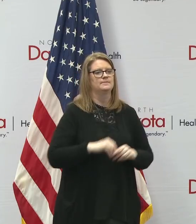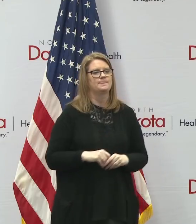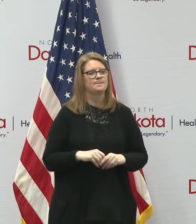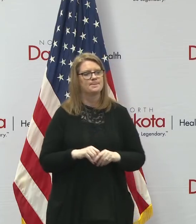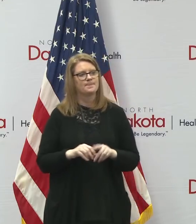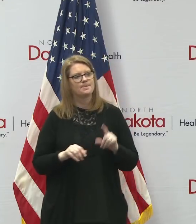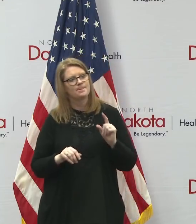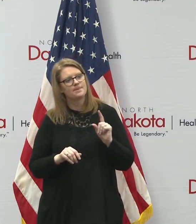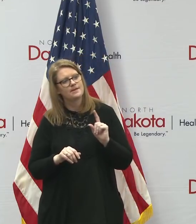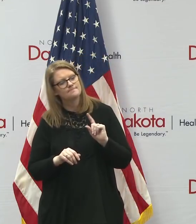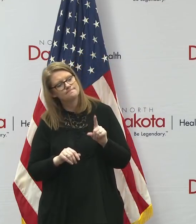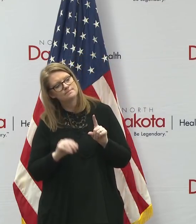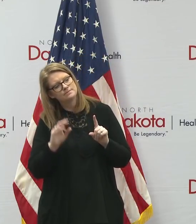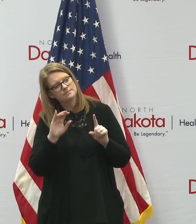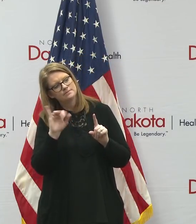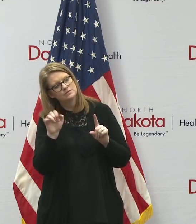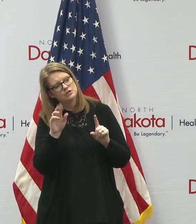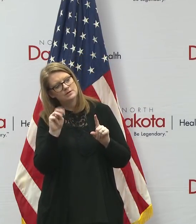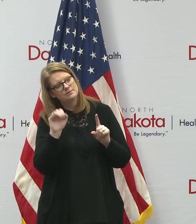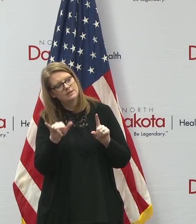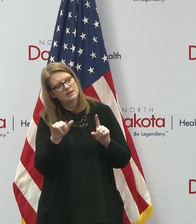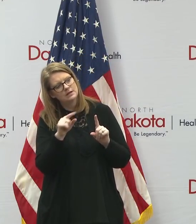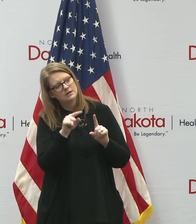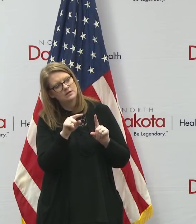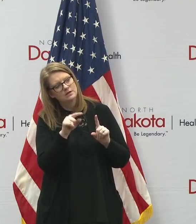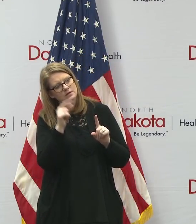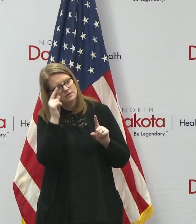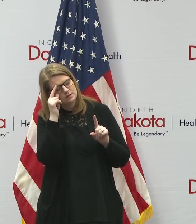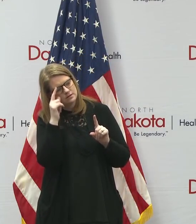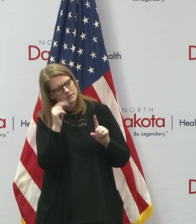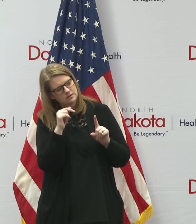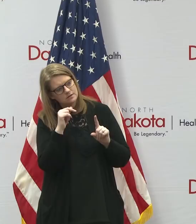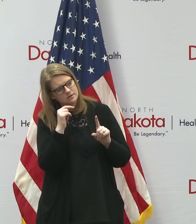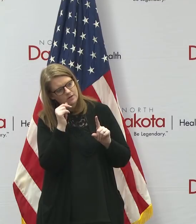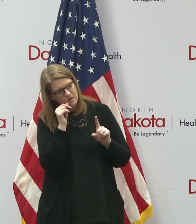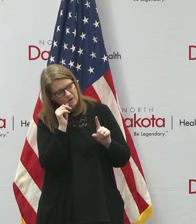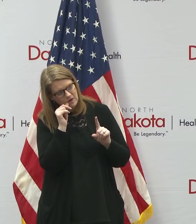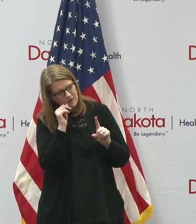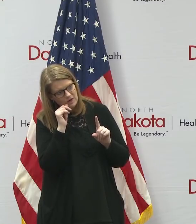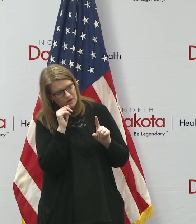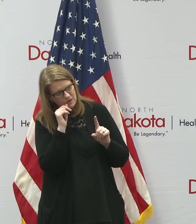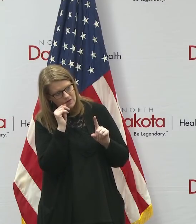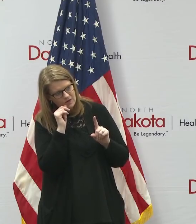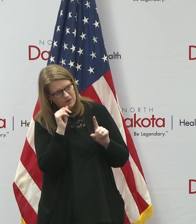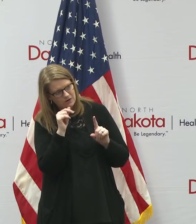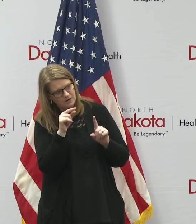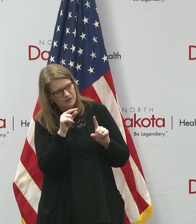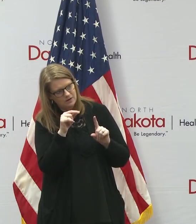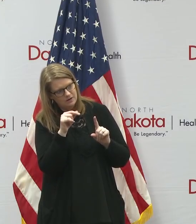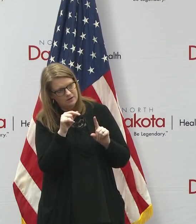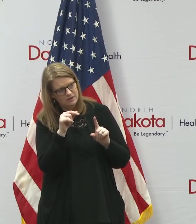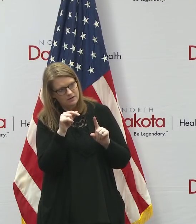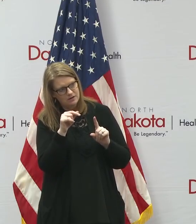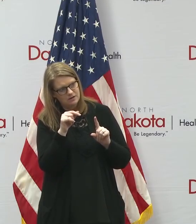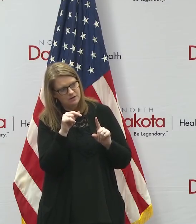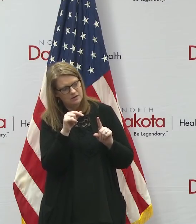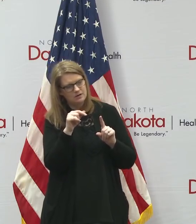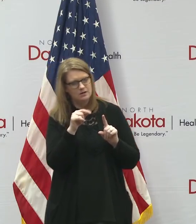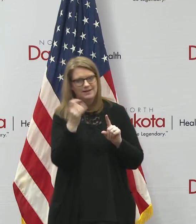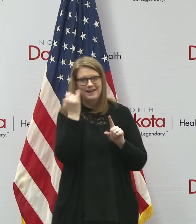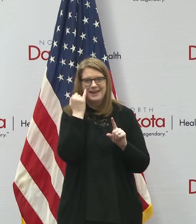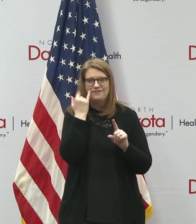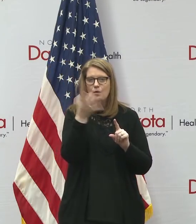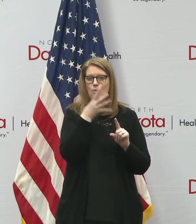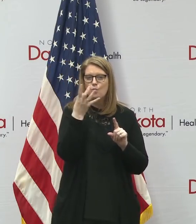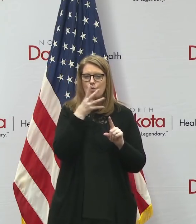if you would. What does the contingency plan look like if there's an outbreak in a rural community, a fast spread in a